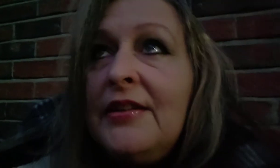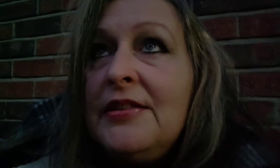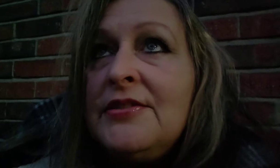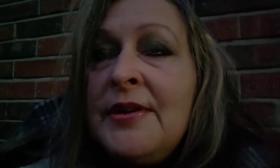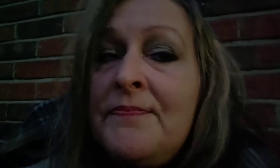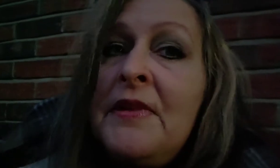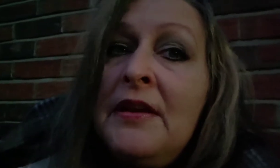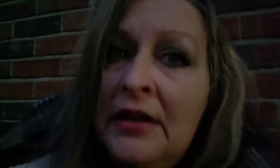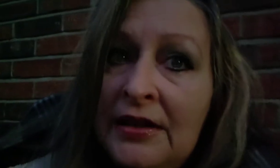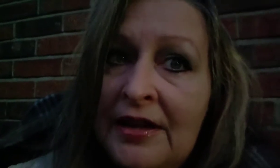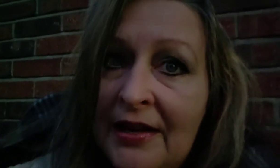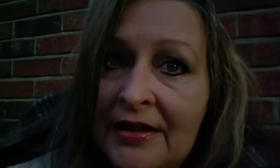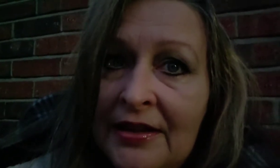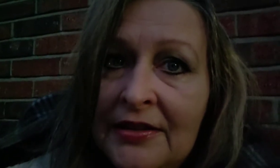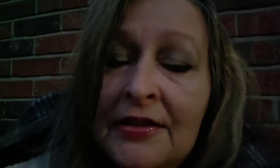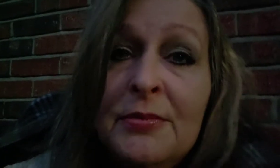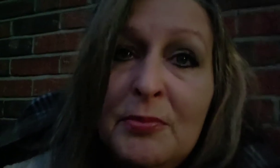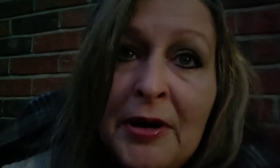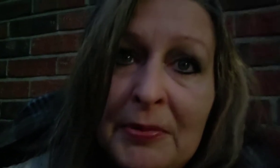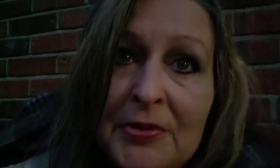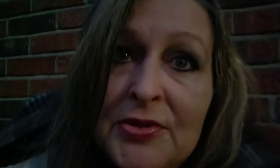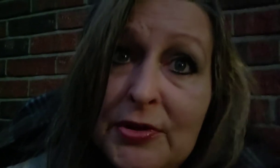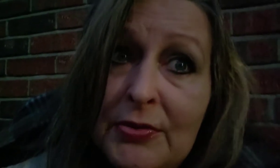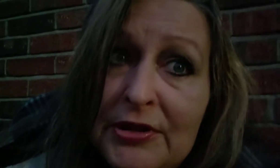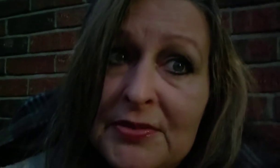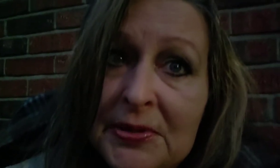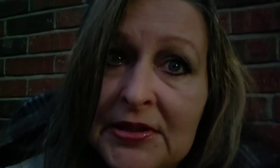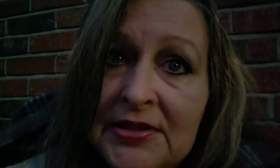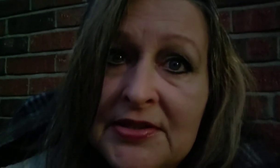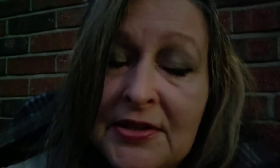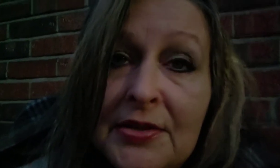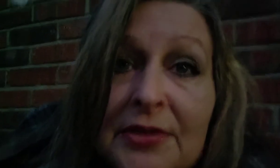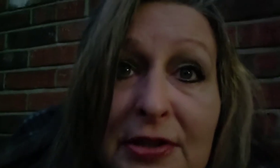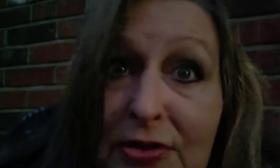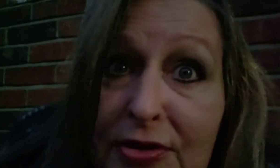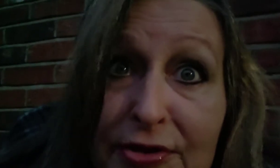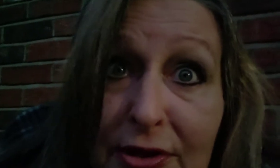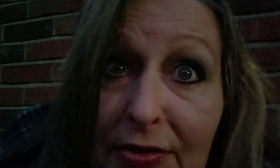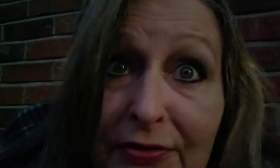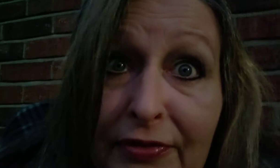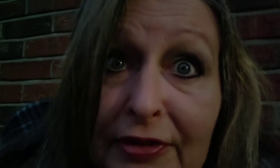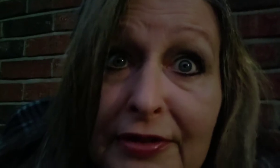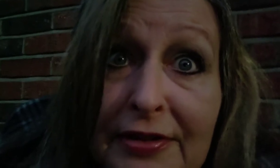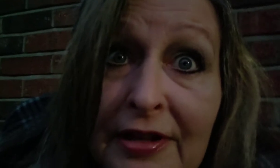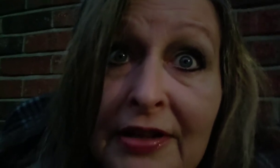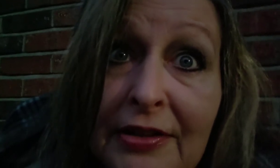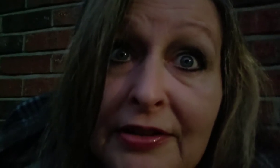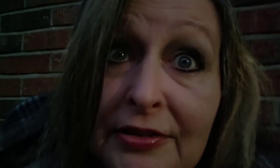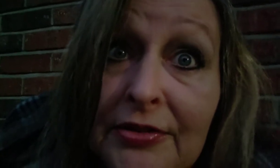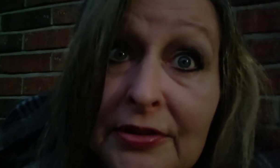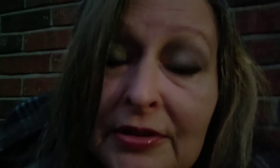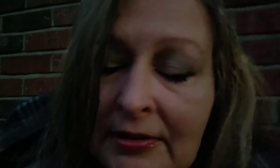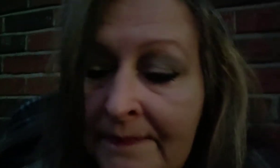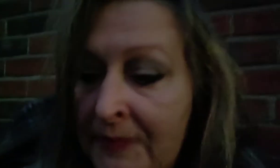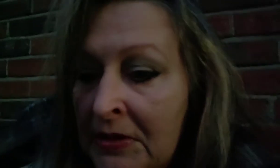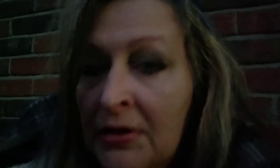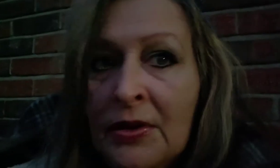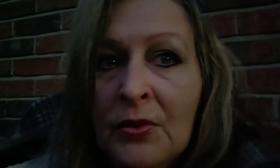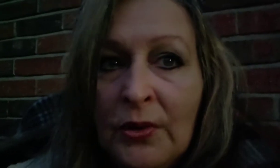on that is, not yet. Preppers, you don't need to be concerned. Don't fear the knock on your